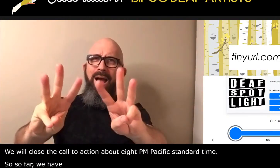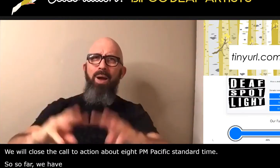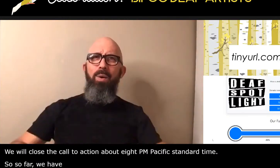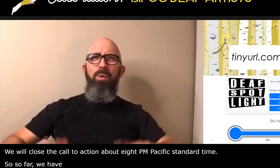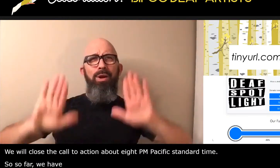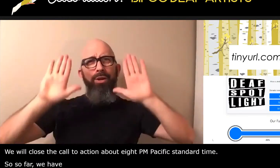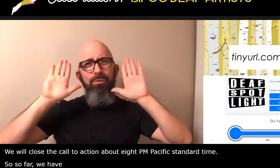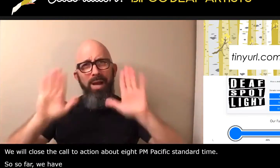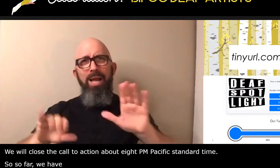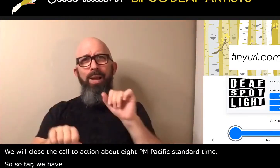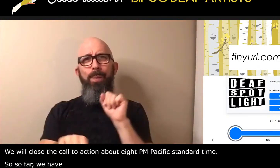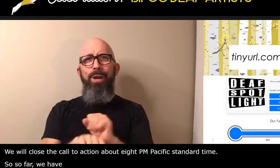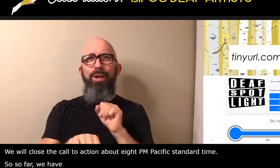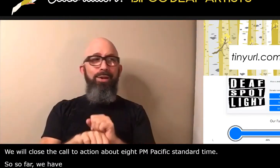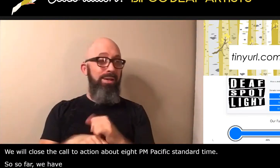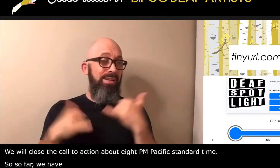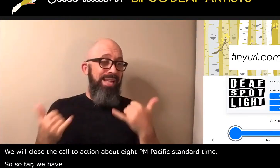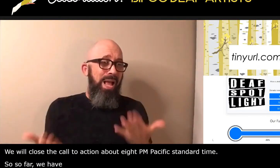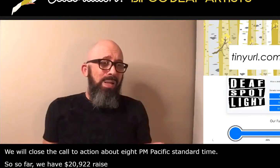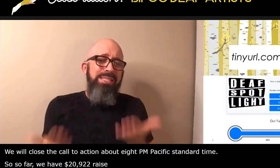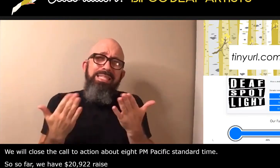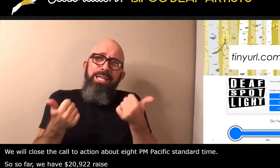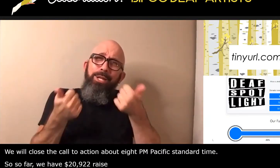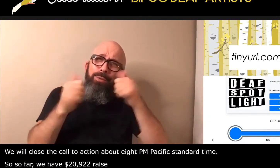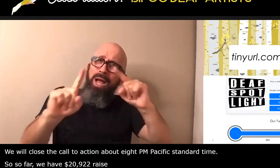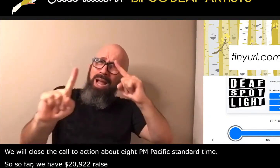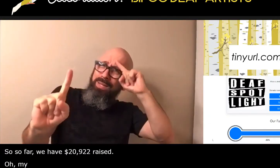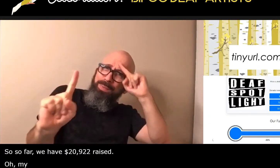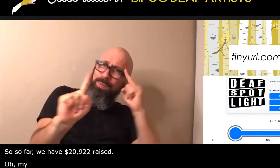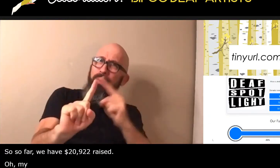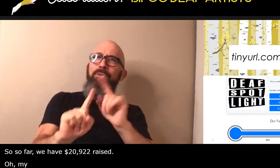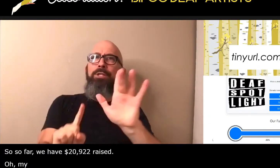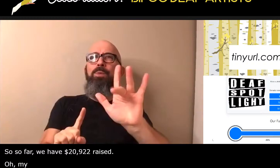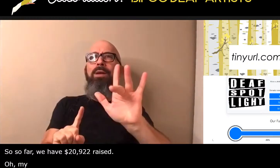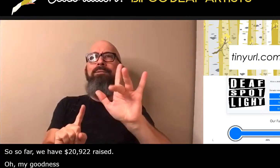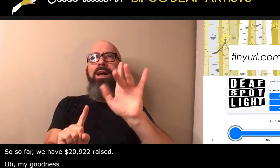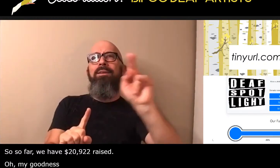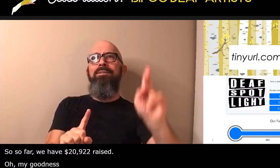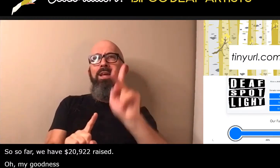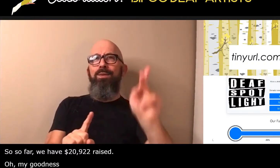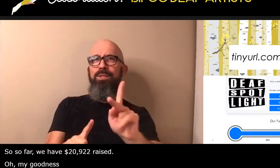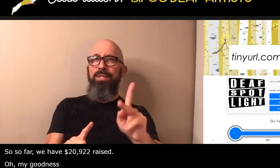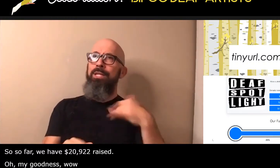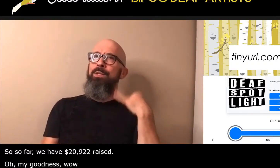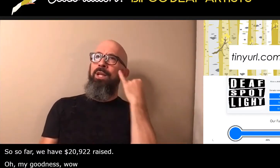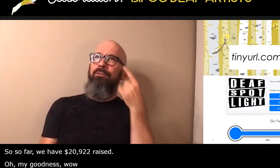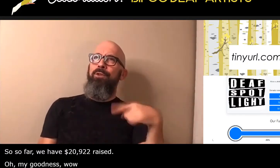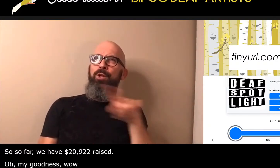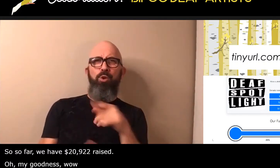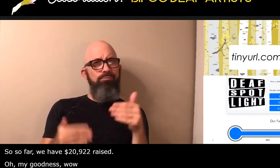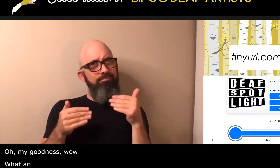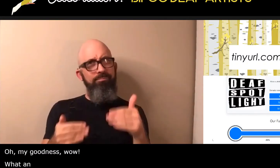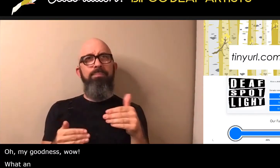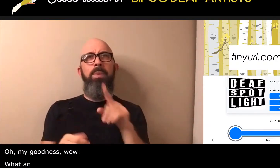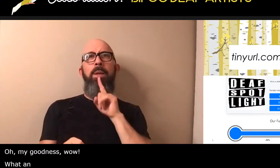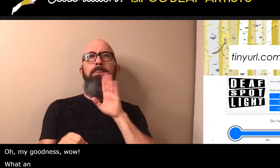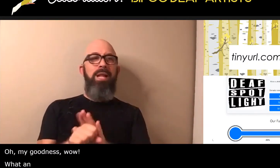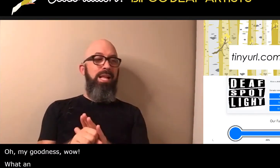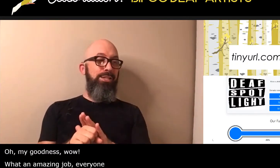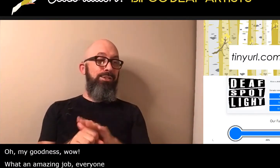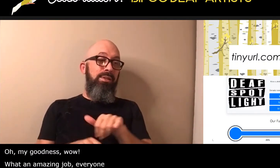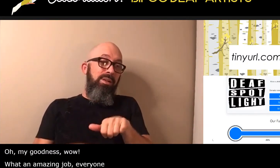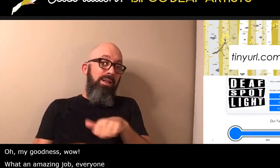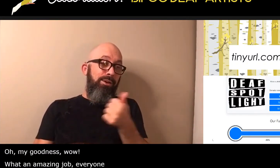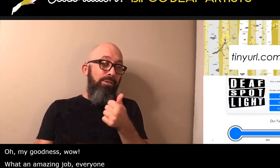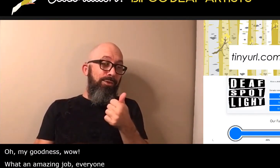$20,922 raised. Oh my goodness, wow, what an amazing job, everyone. So let's keep going and see if we can make it